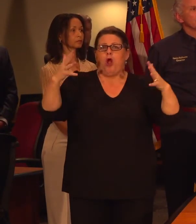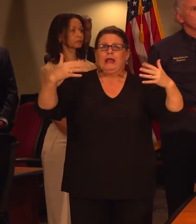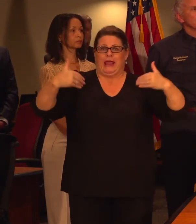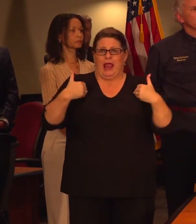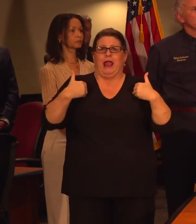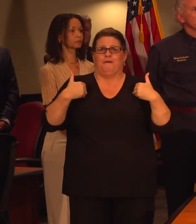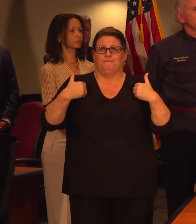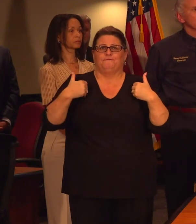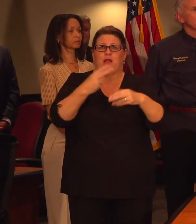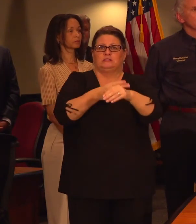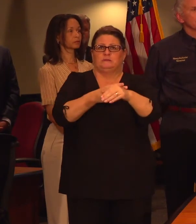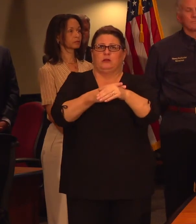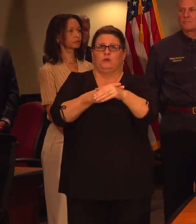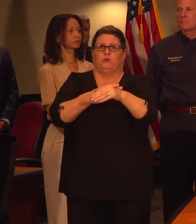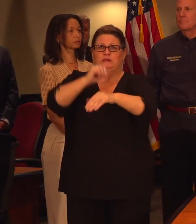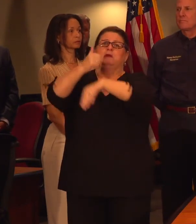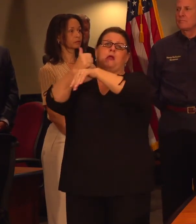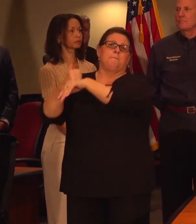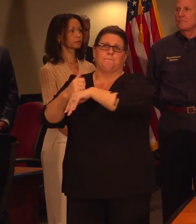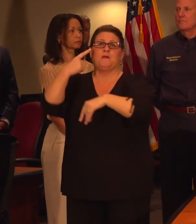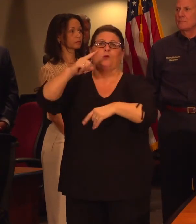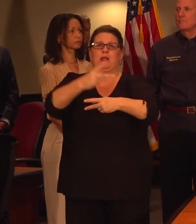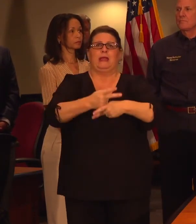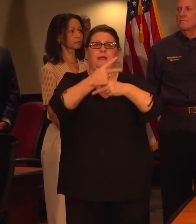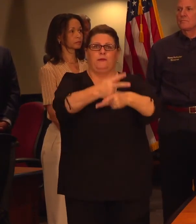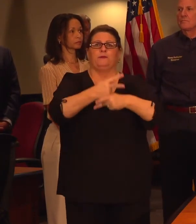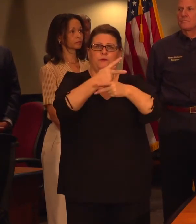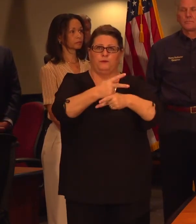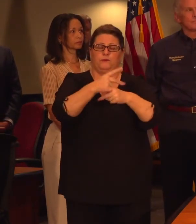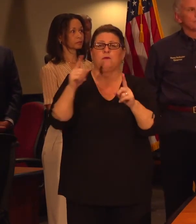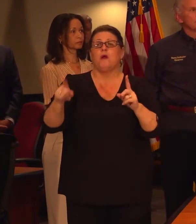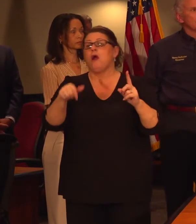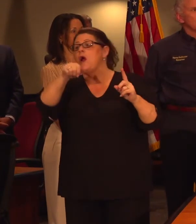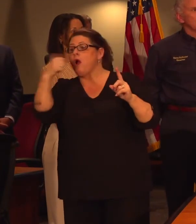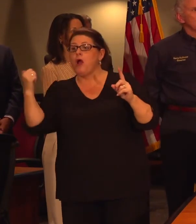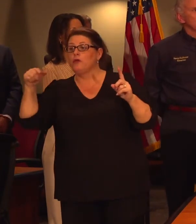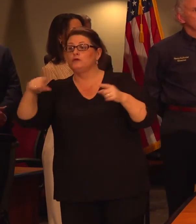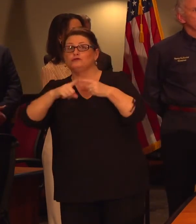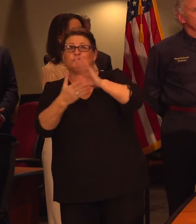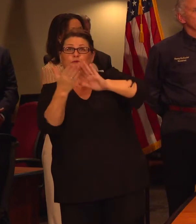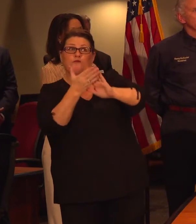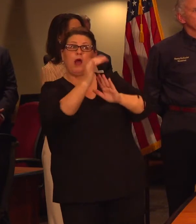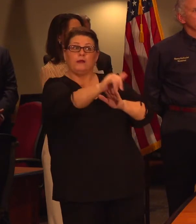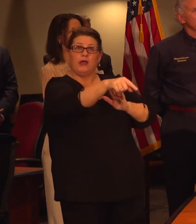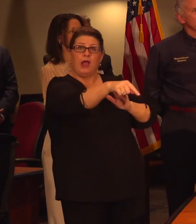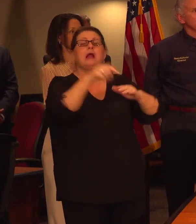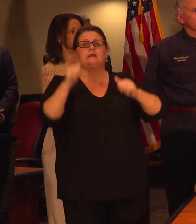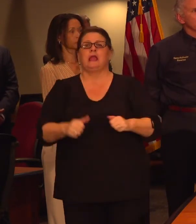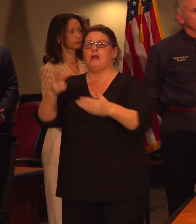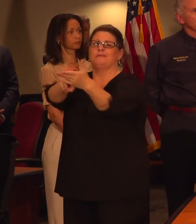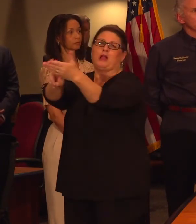hospital systems for the actual care itself. The other support systems that are necessary to run a facility may be brought on by